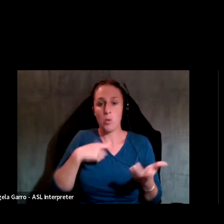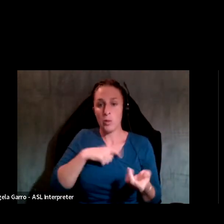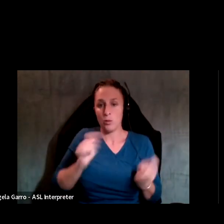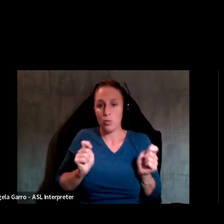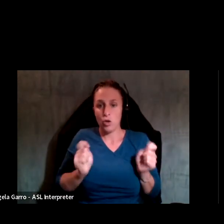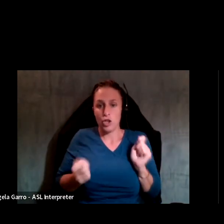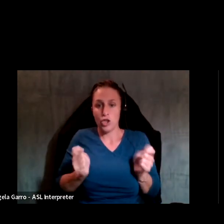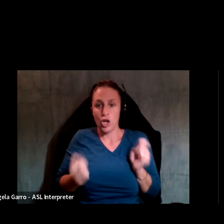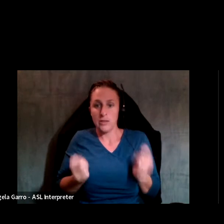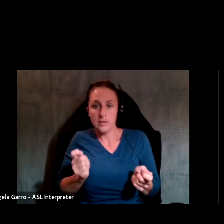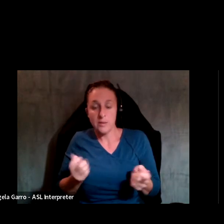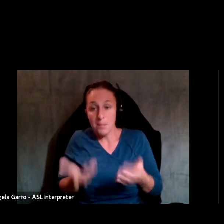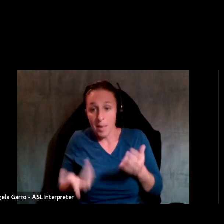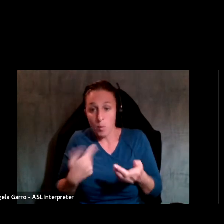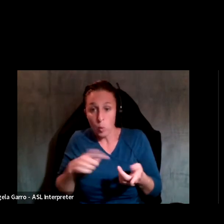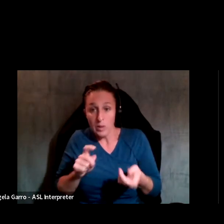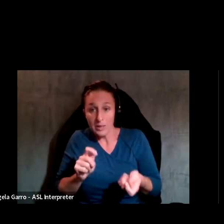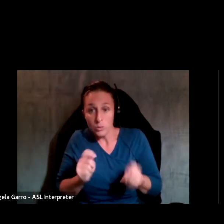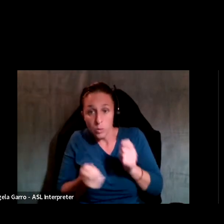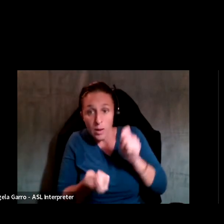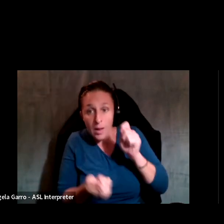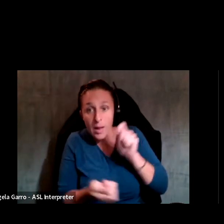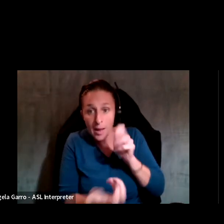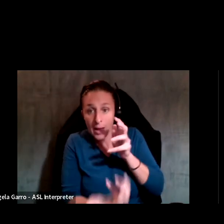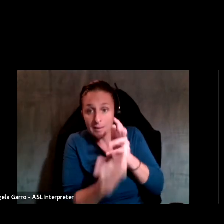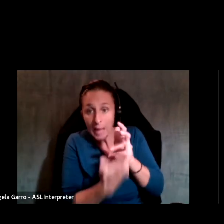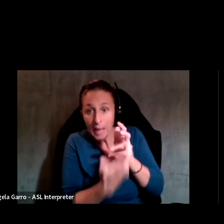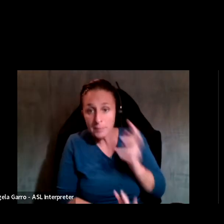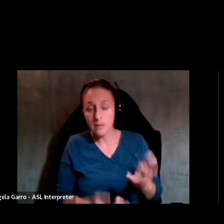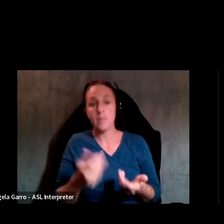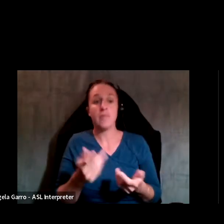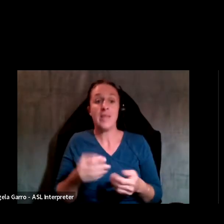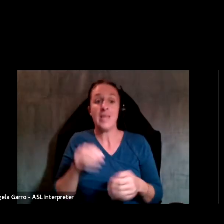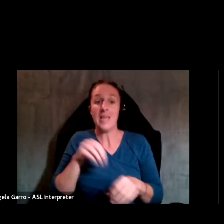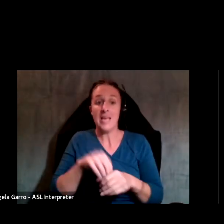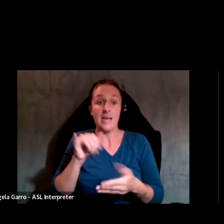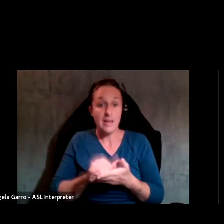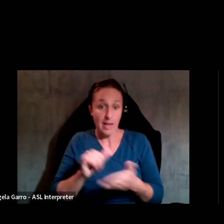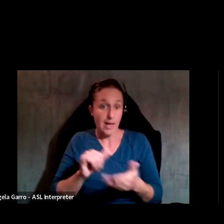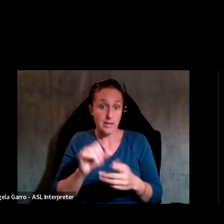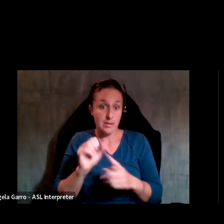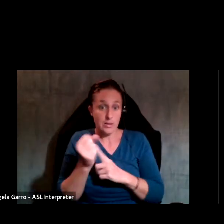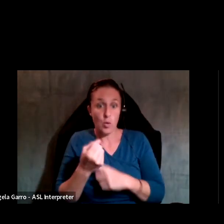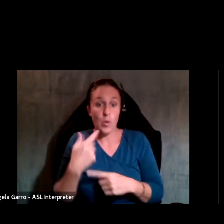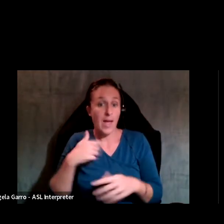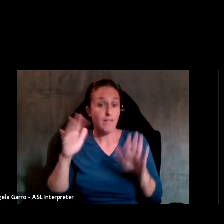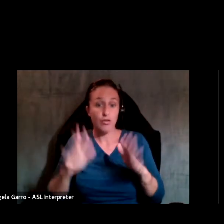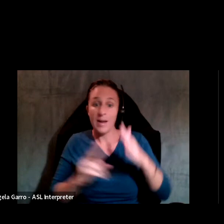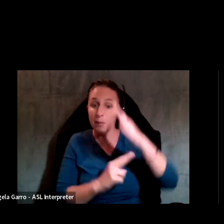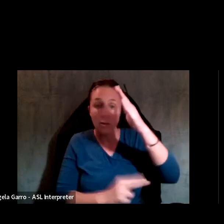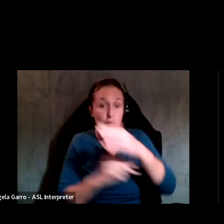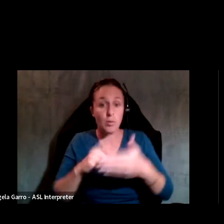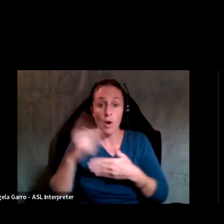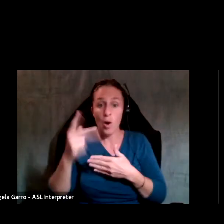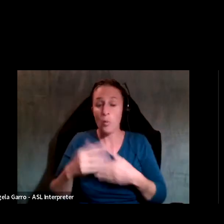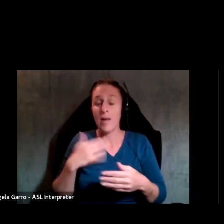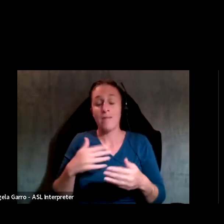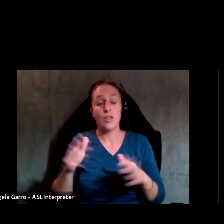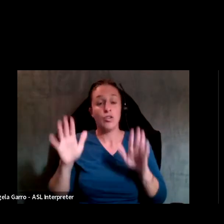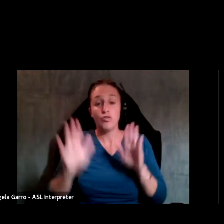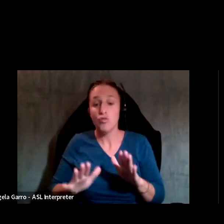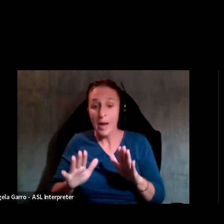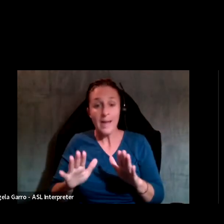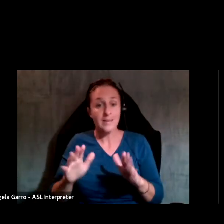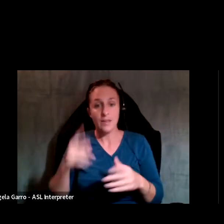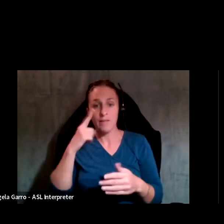Maybe we need to adapt that. Because again, in those circumstances, we have a great bridge program. We have a great intensive program for newcomers, but